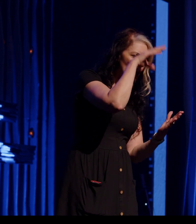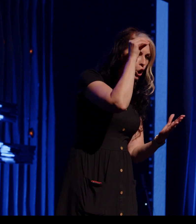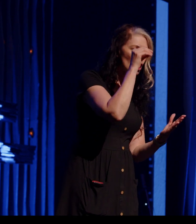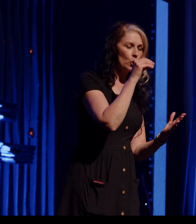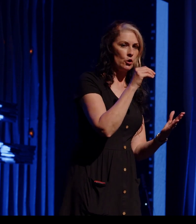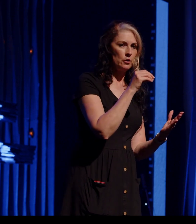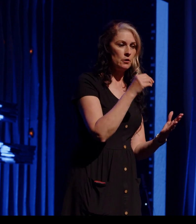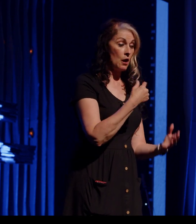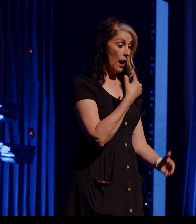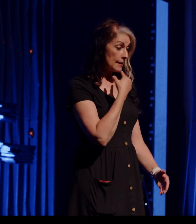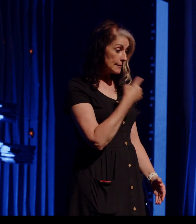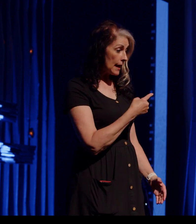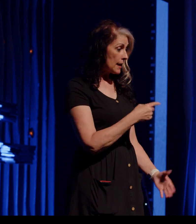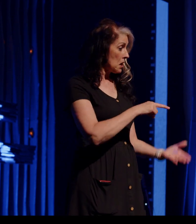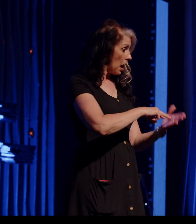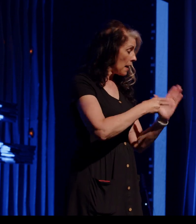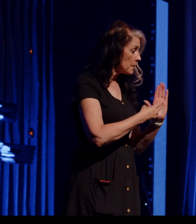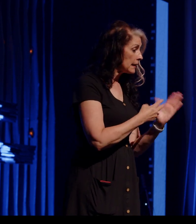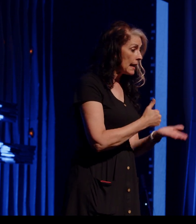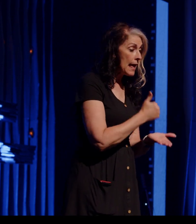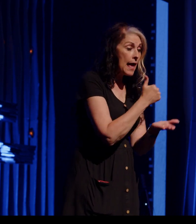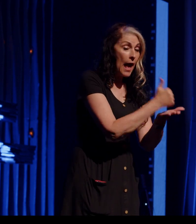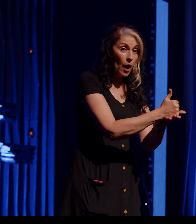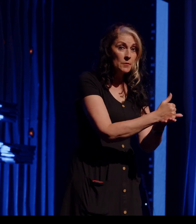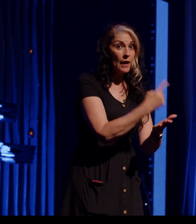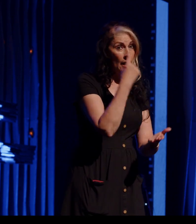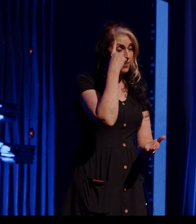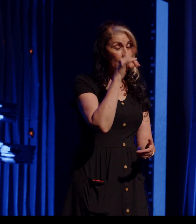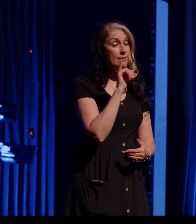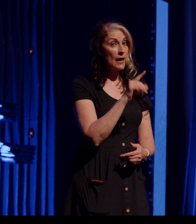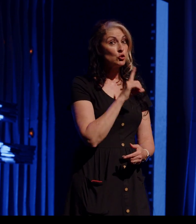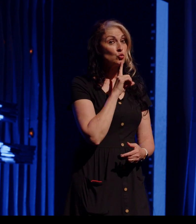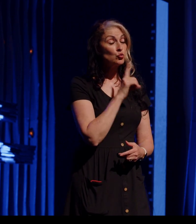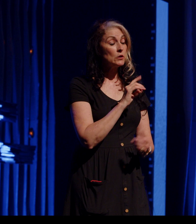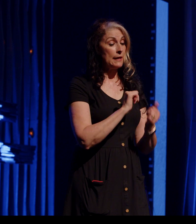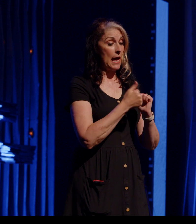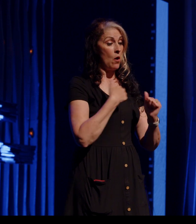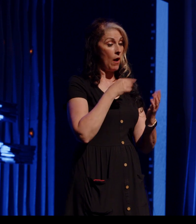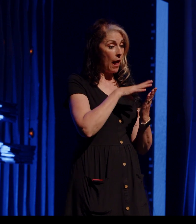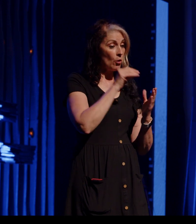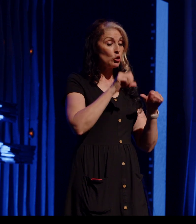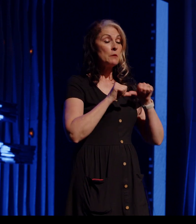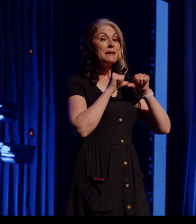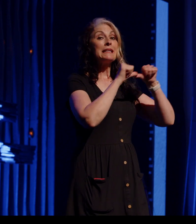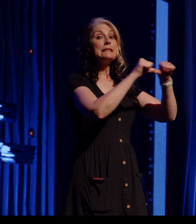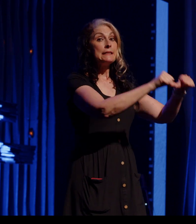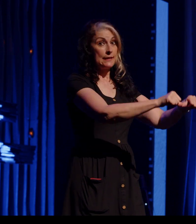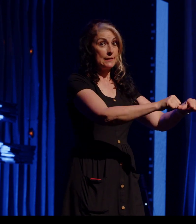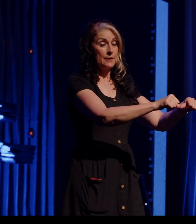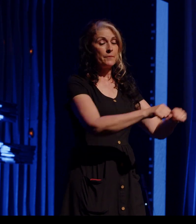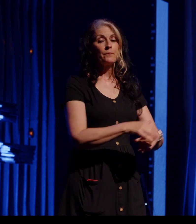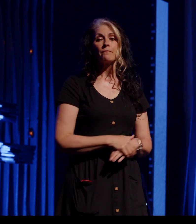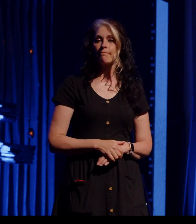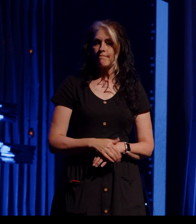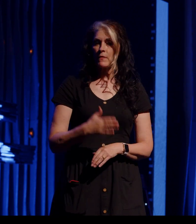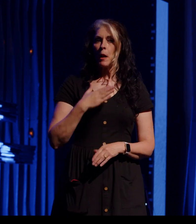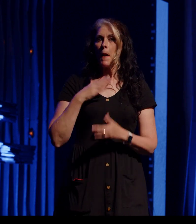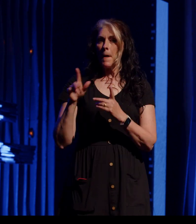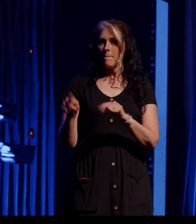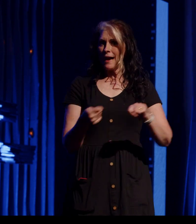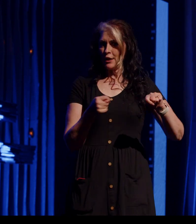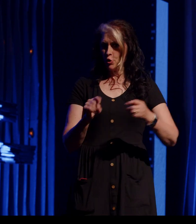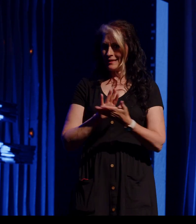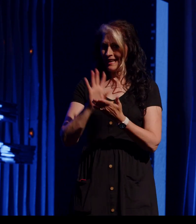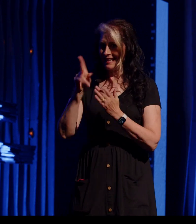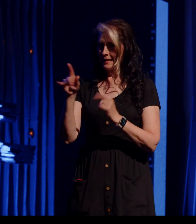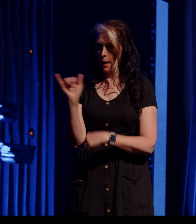you mean what you say, it helps. And that, I think, is really how I learned to be consistent. I put my toys away, too,